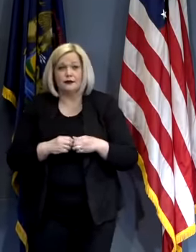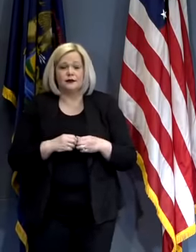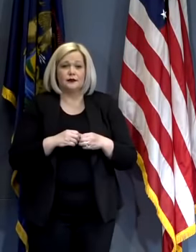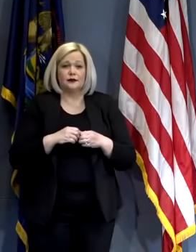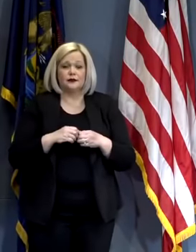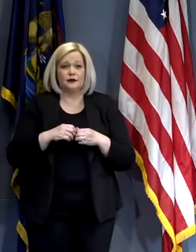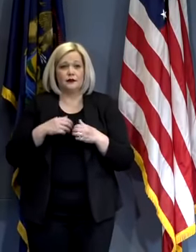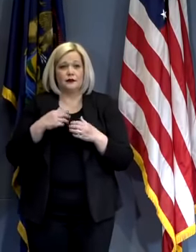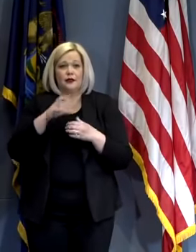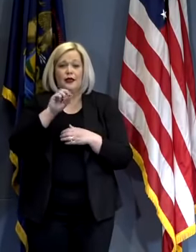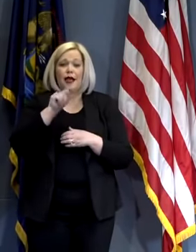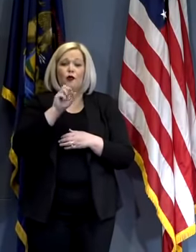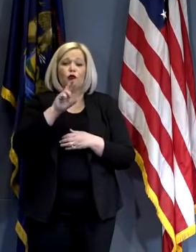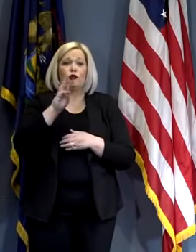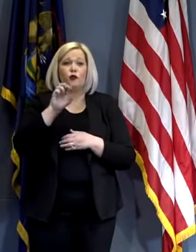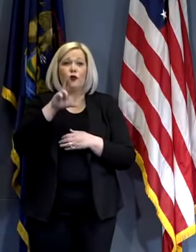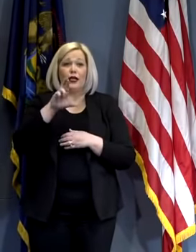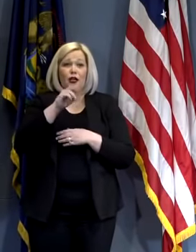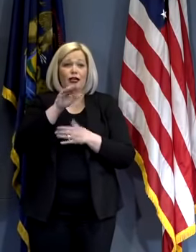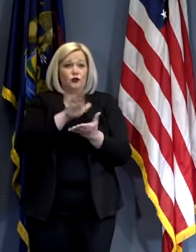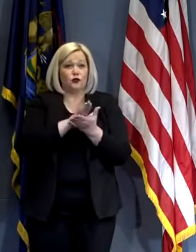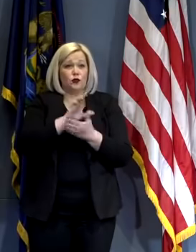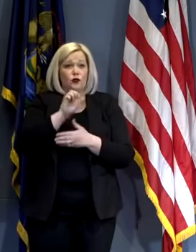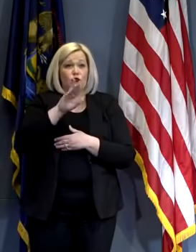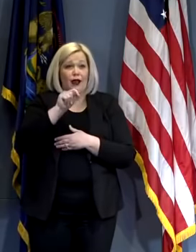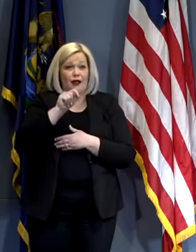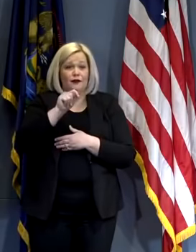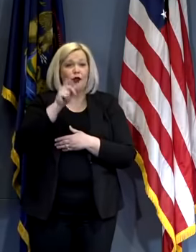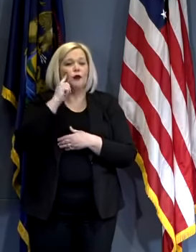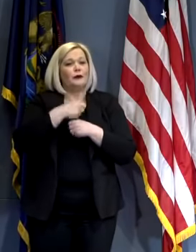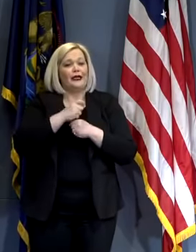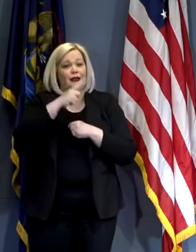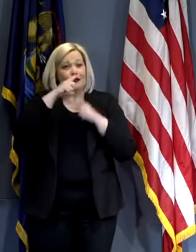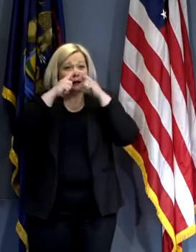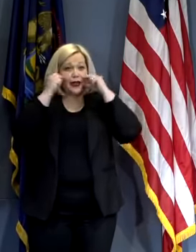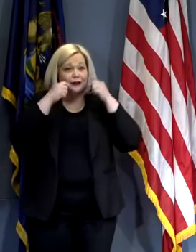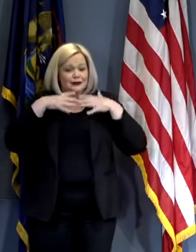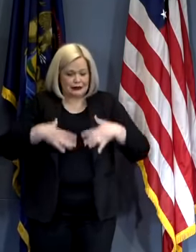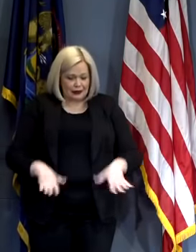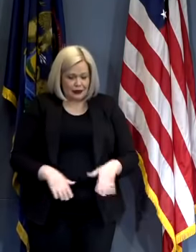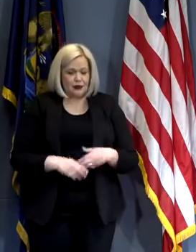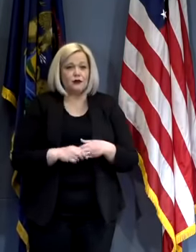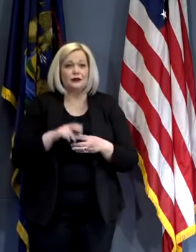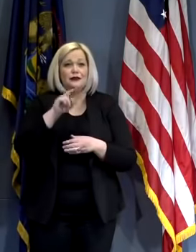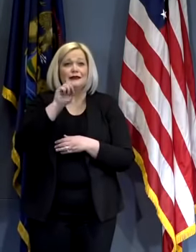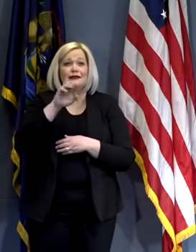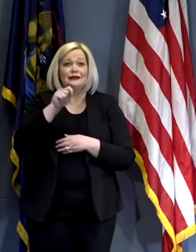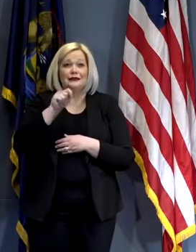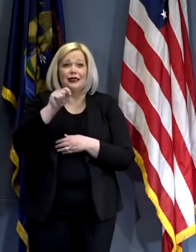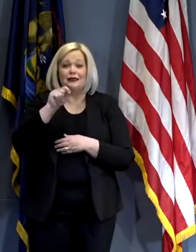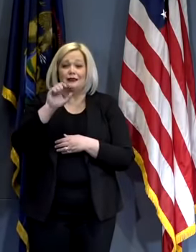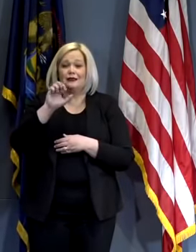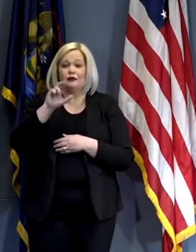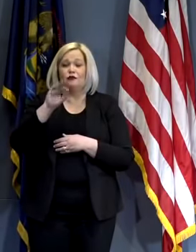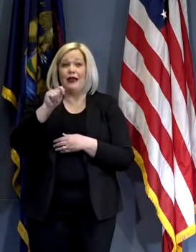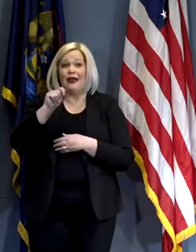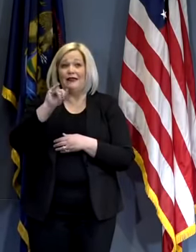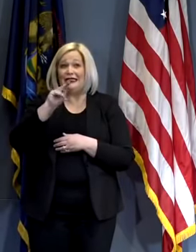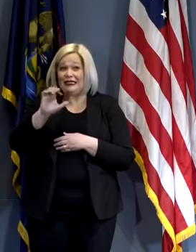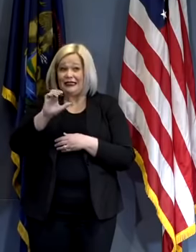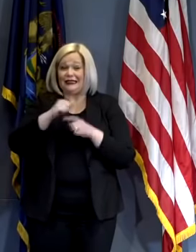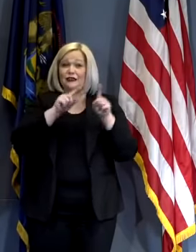Outerwears in Schoolcraft will be making masks and gowns. Tentcraft, Inc. in Traverse City